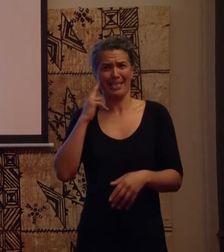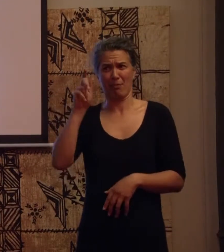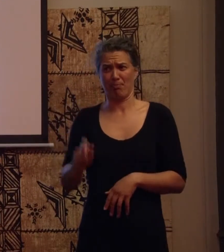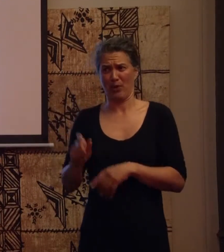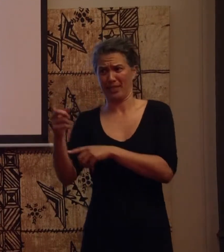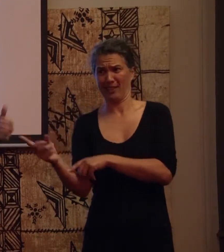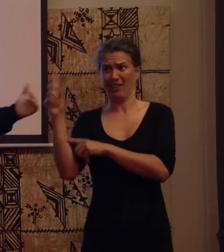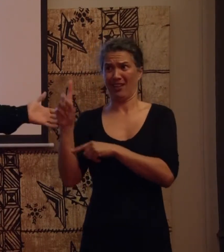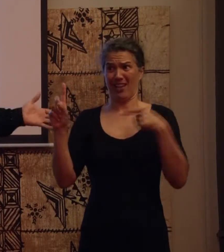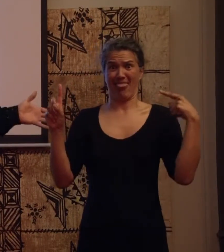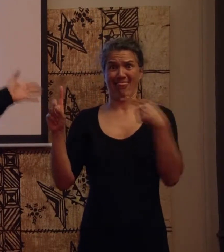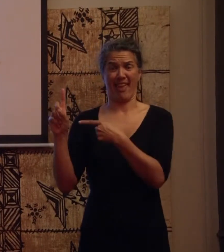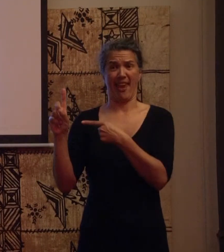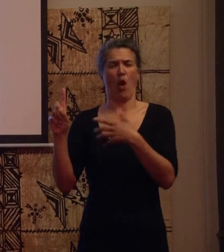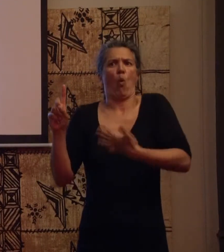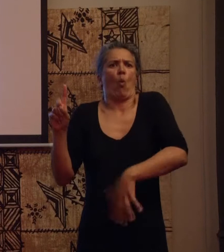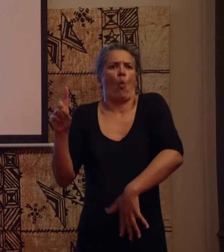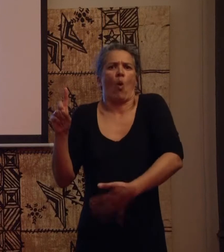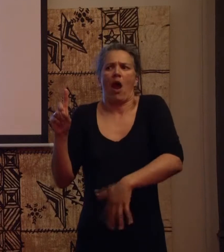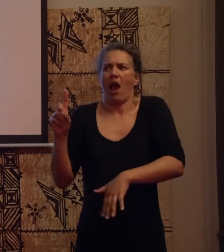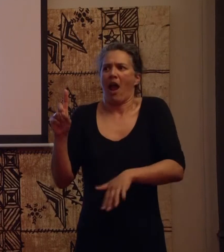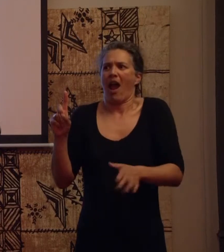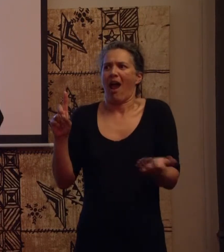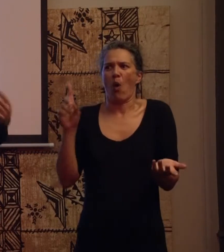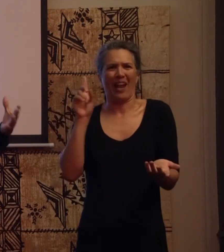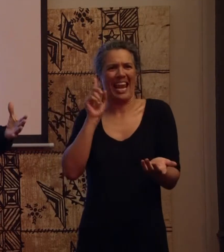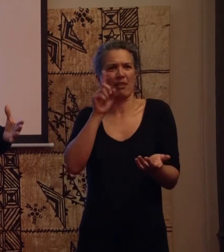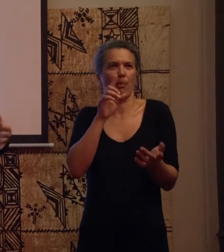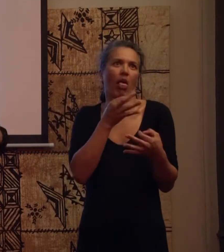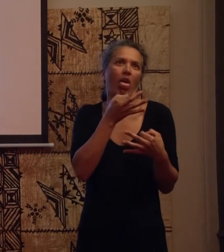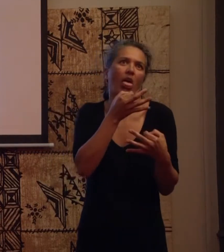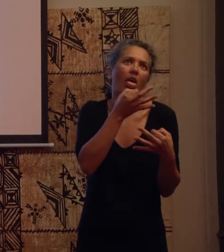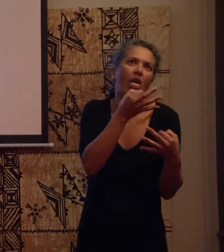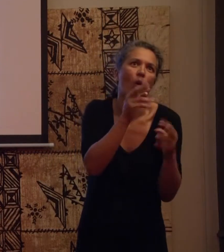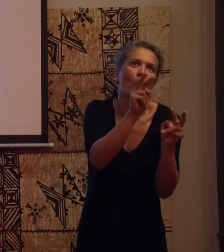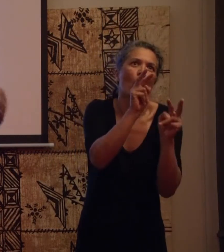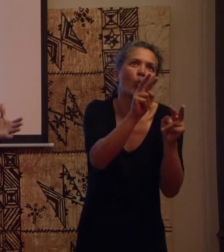you. That's almost as interesting as the slides sometimes, watching the unique way that